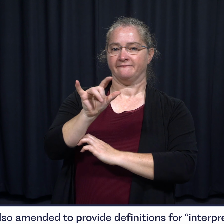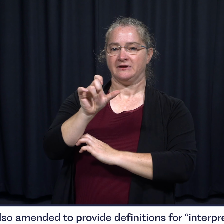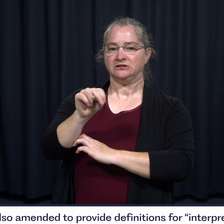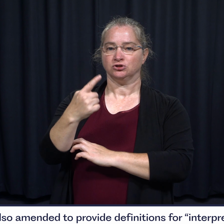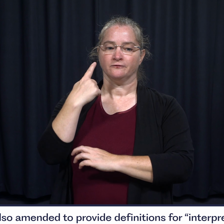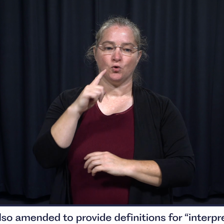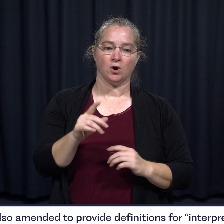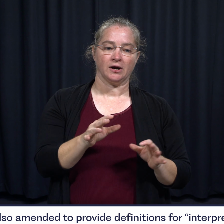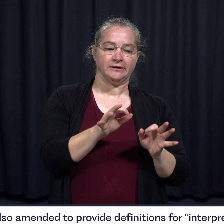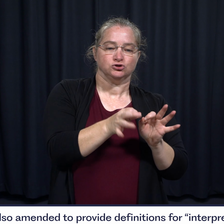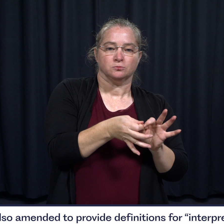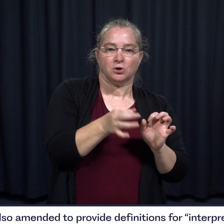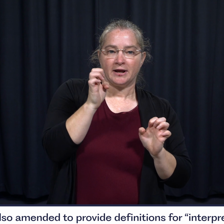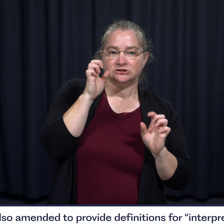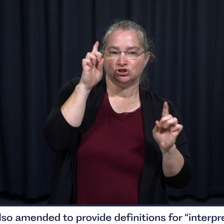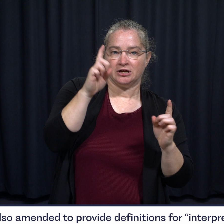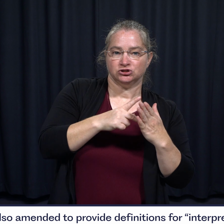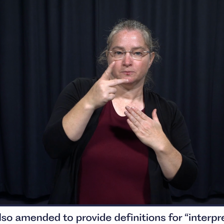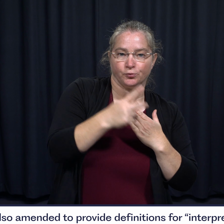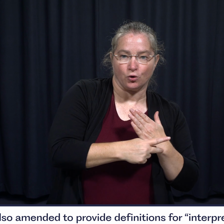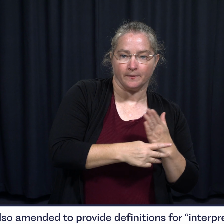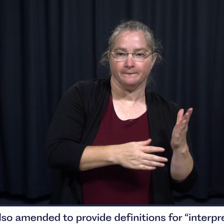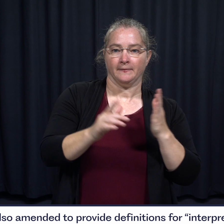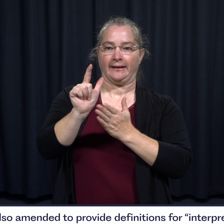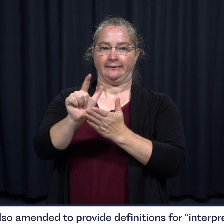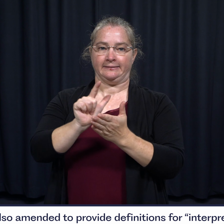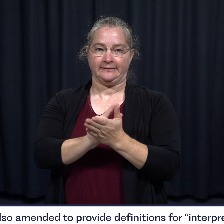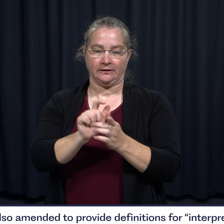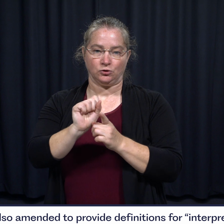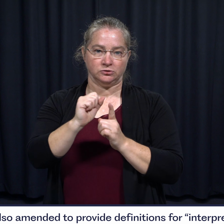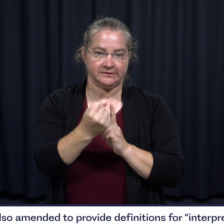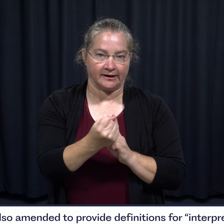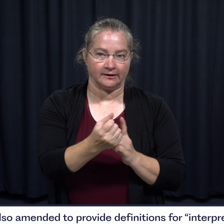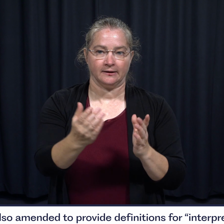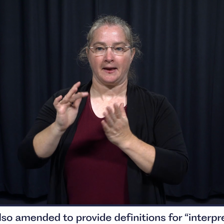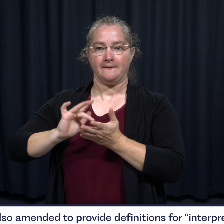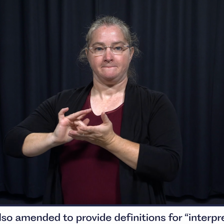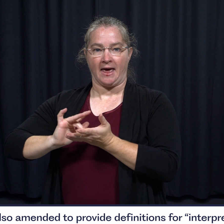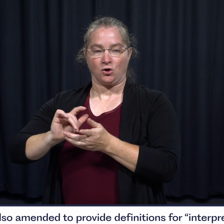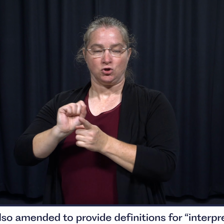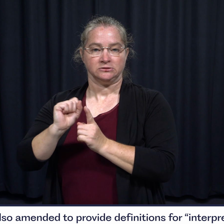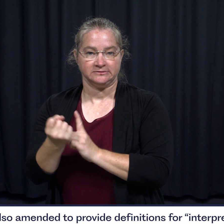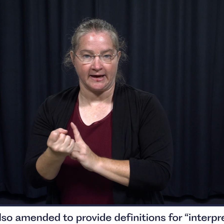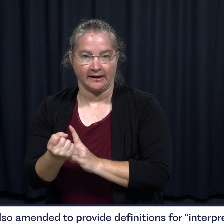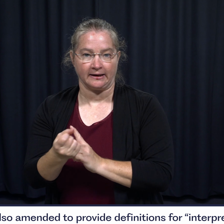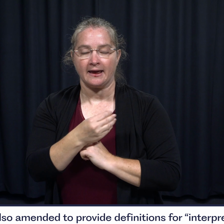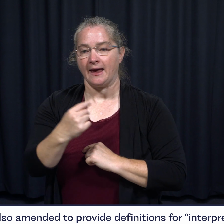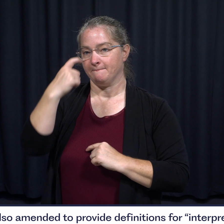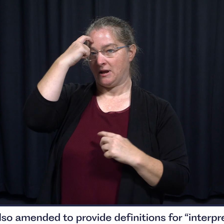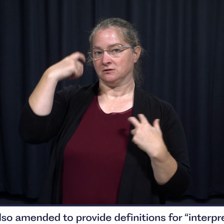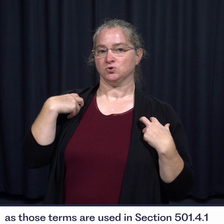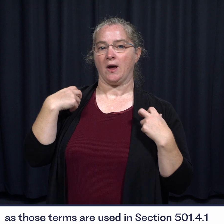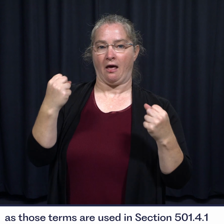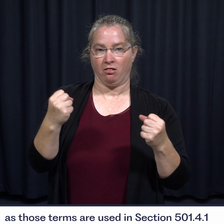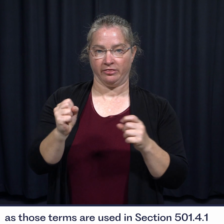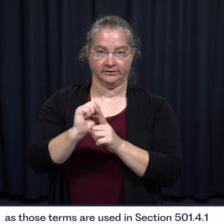education program, legal settings, medical setting, and mental health setting, as those